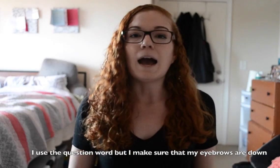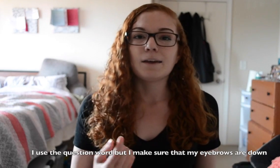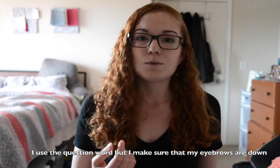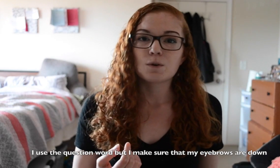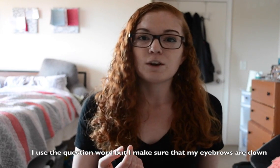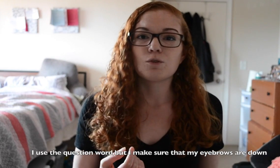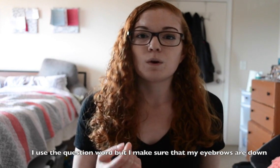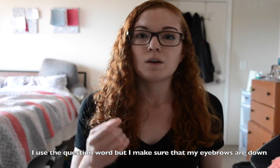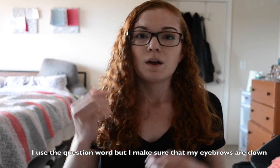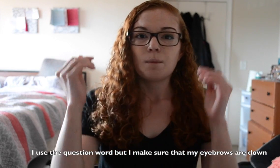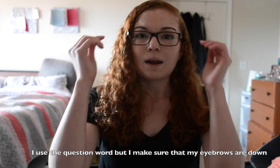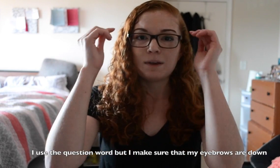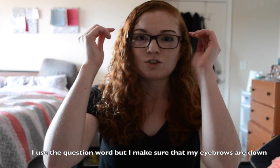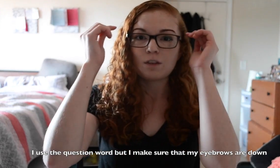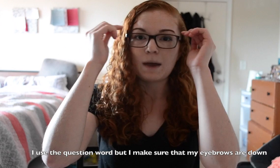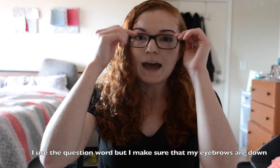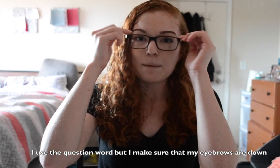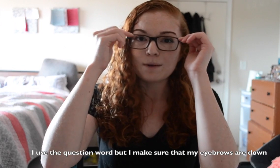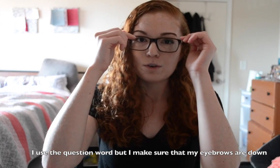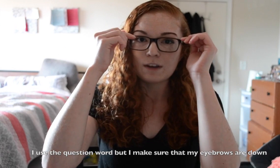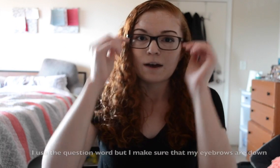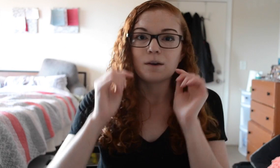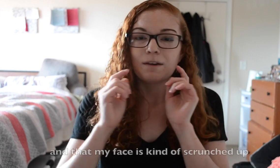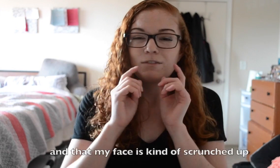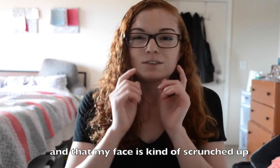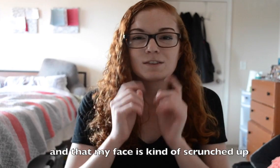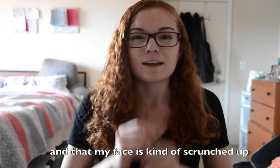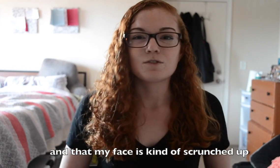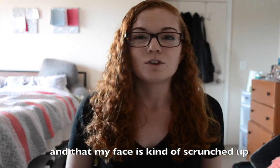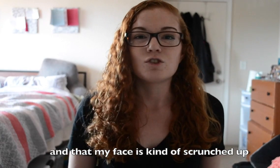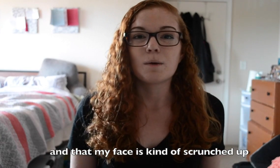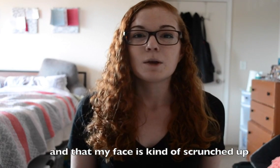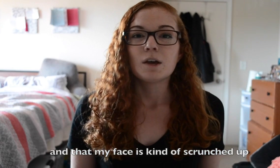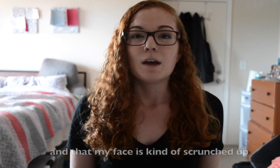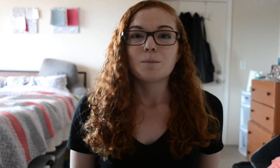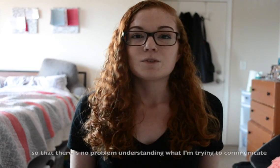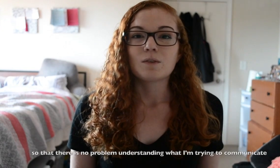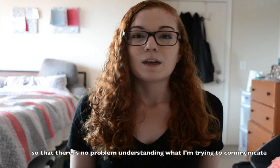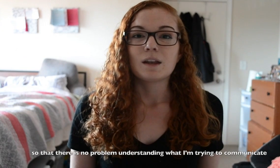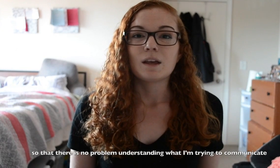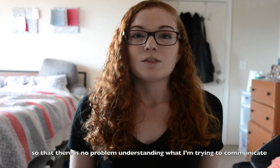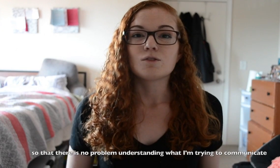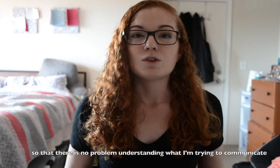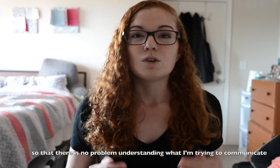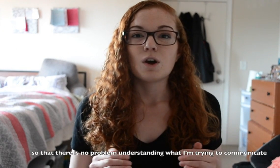I use the question word, but I make sure that my eyebrows are down and my face is kind of scrunched up so that there's